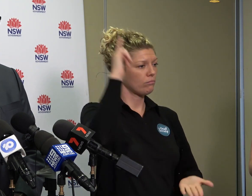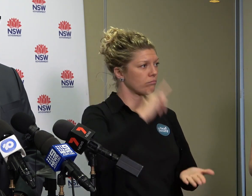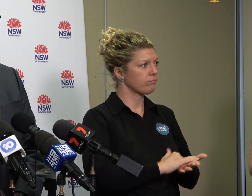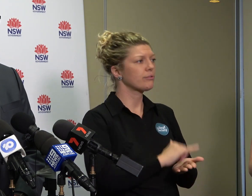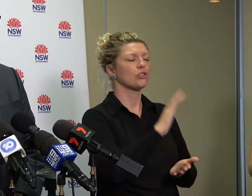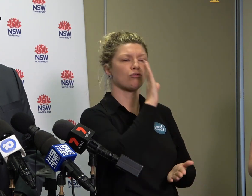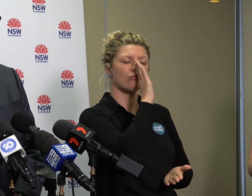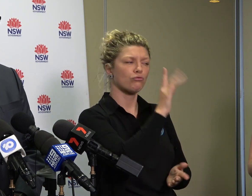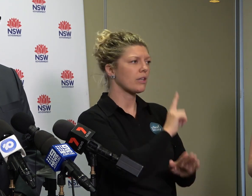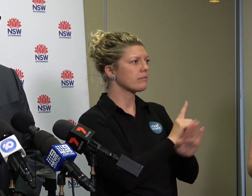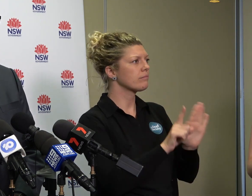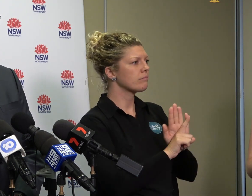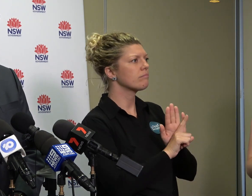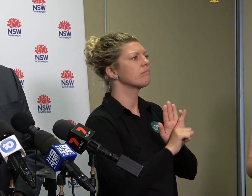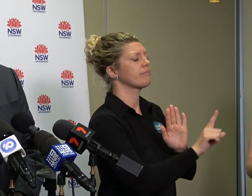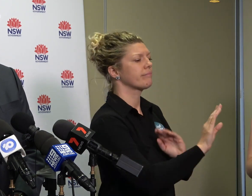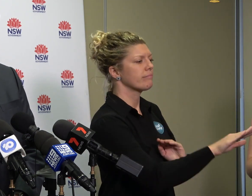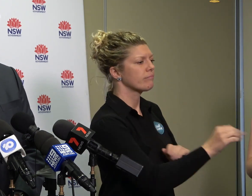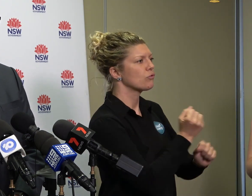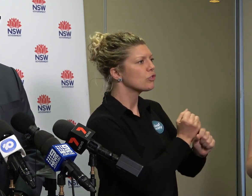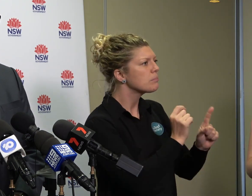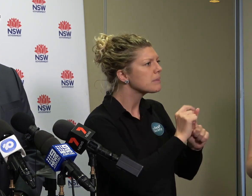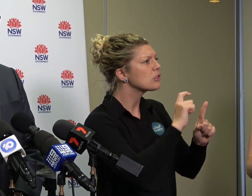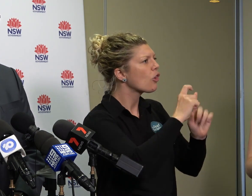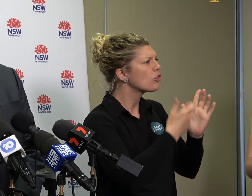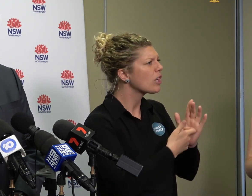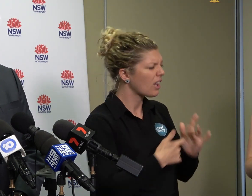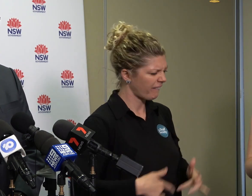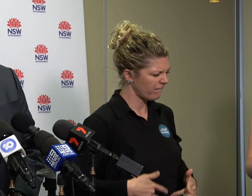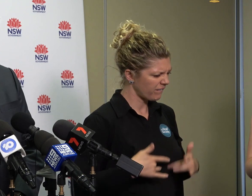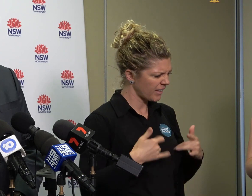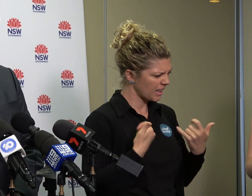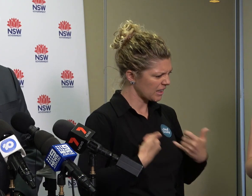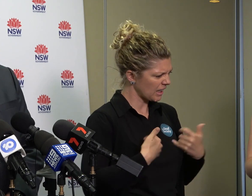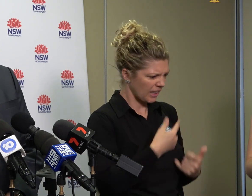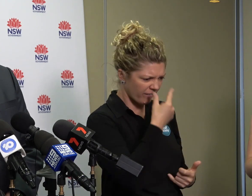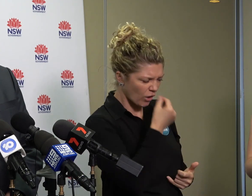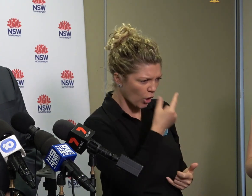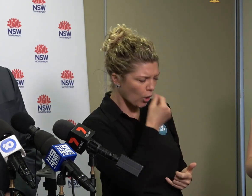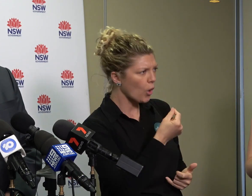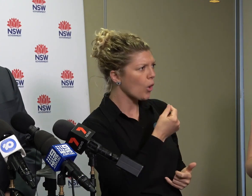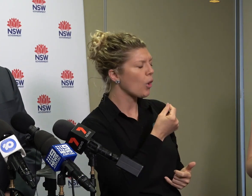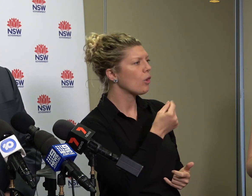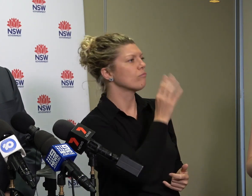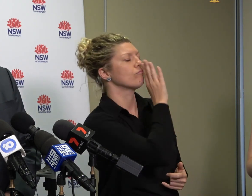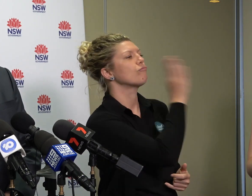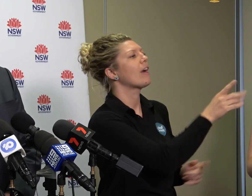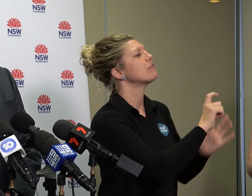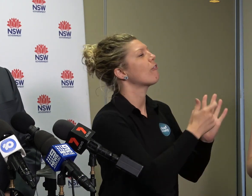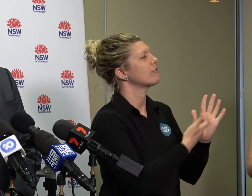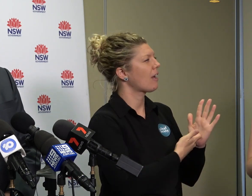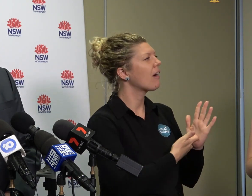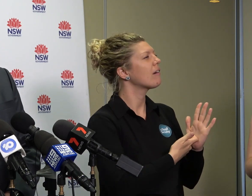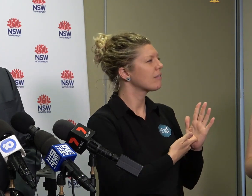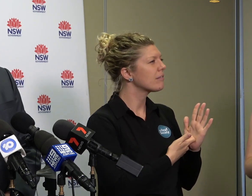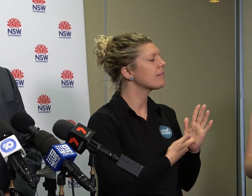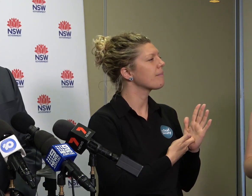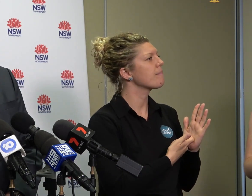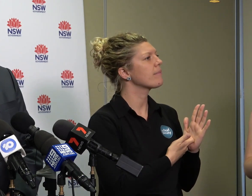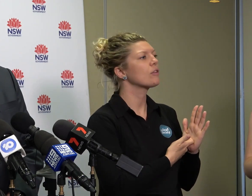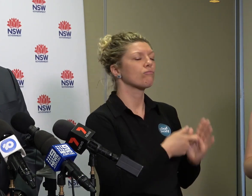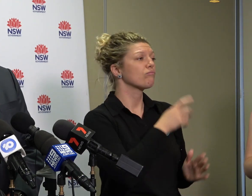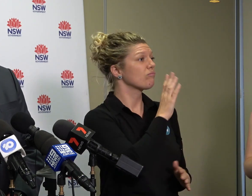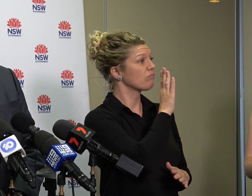forward when they recognised that they had certain flu-like symptoms, and they